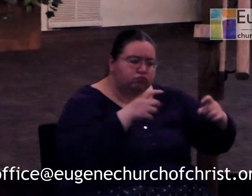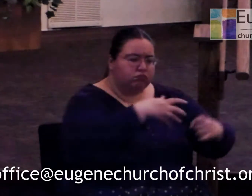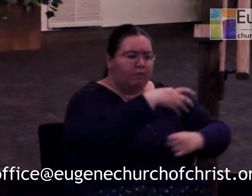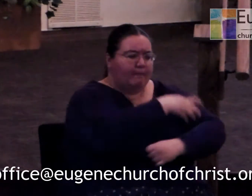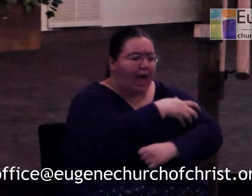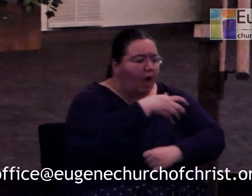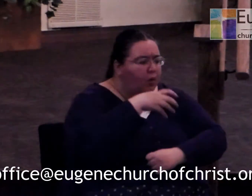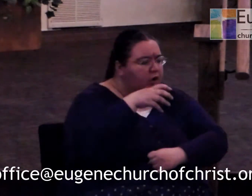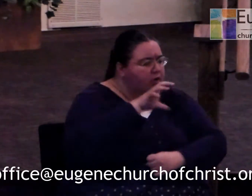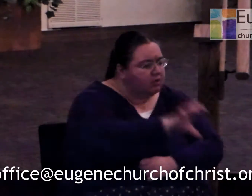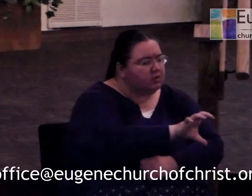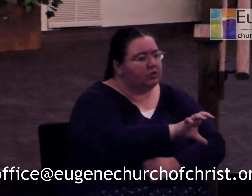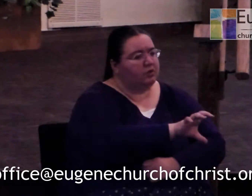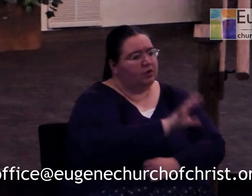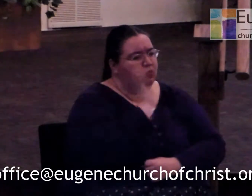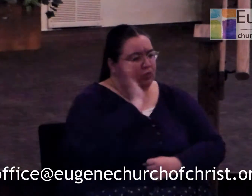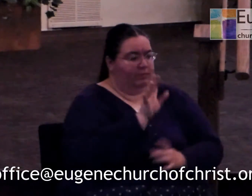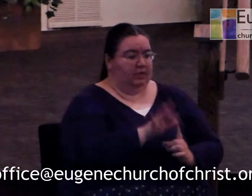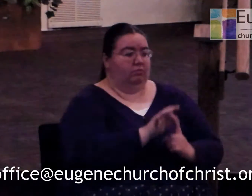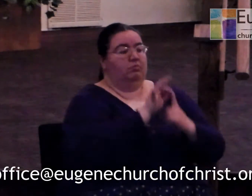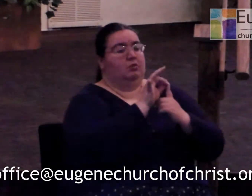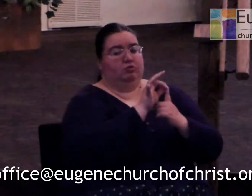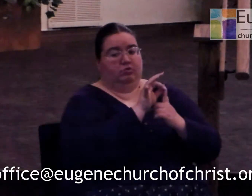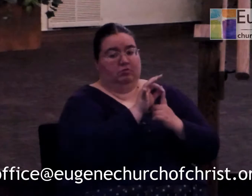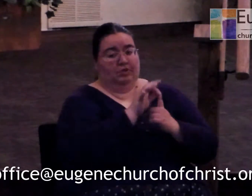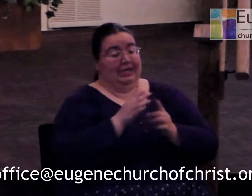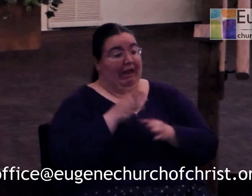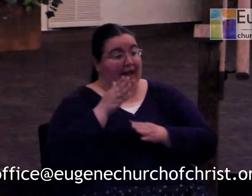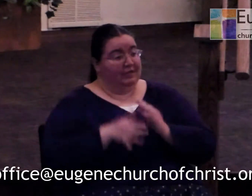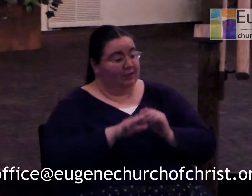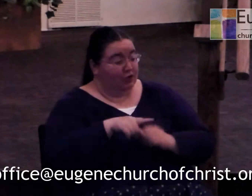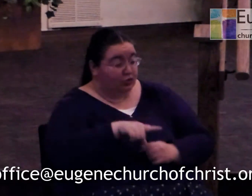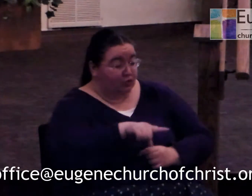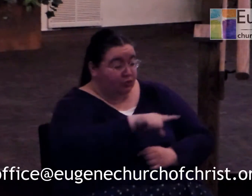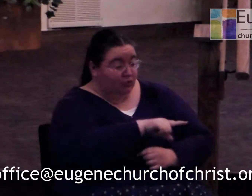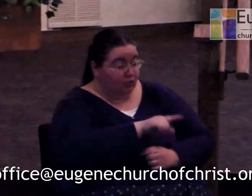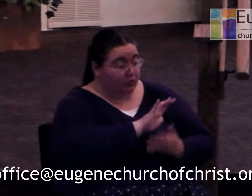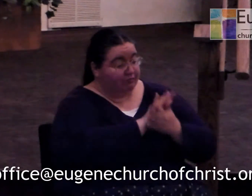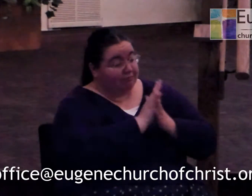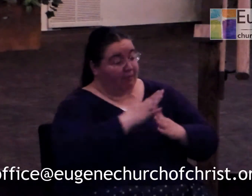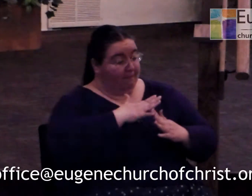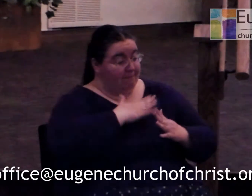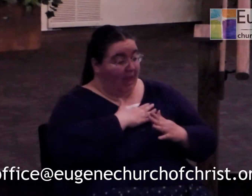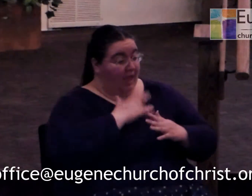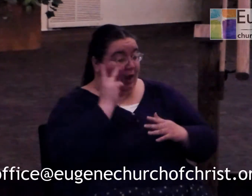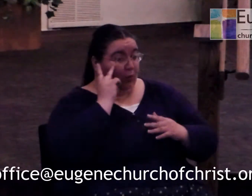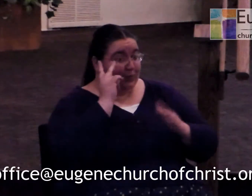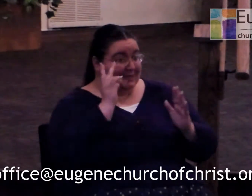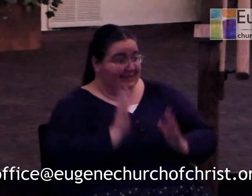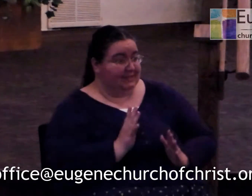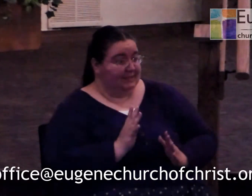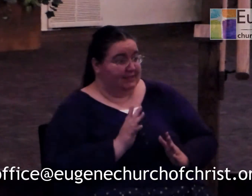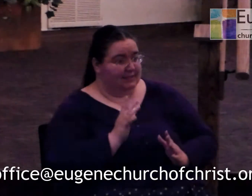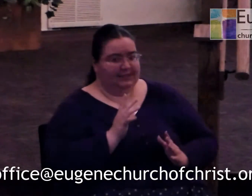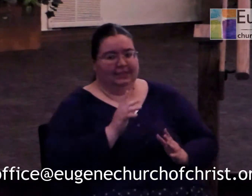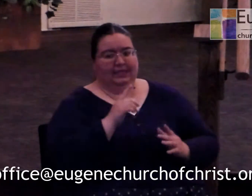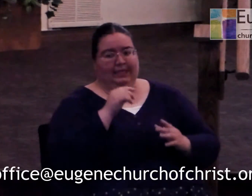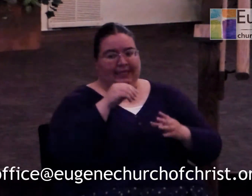And he ends verse 8 by saying, "You will be my witnesses in Jerusalem and in Judea and in Samaria and to the